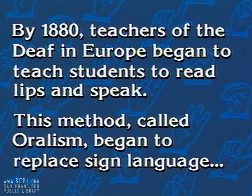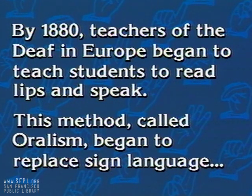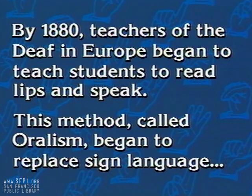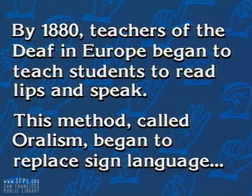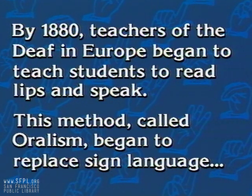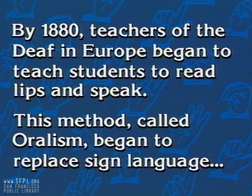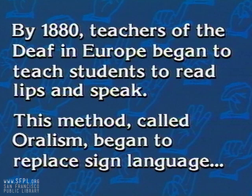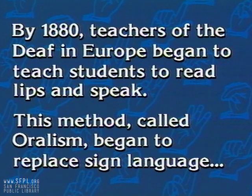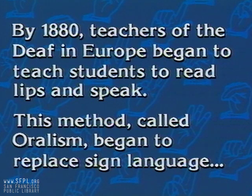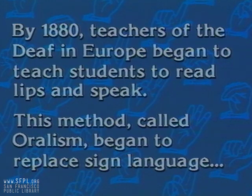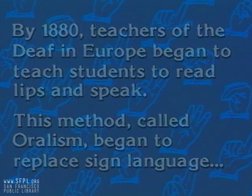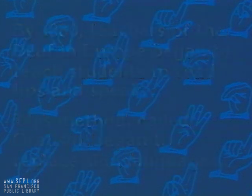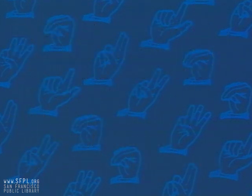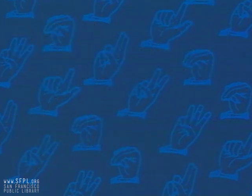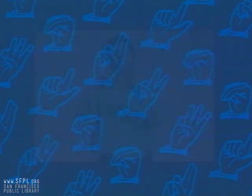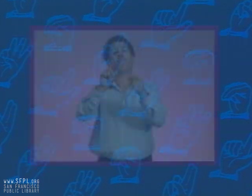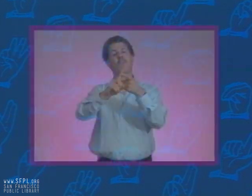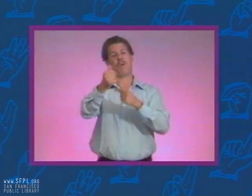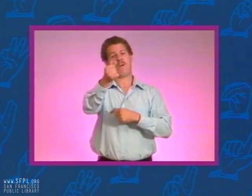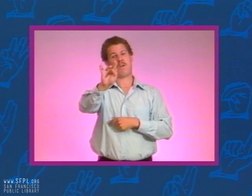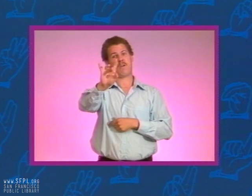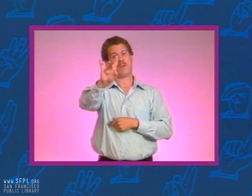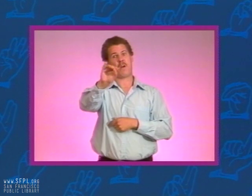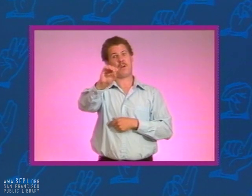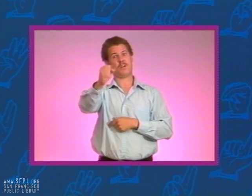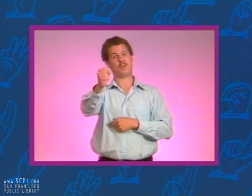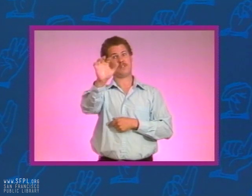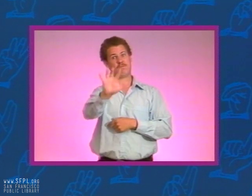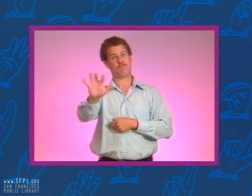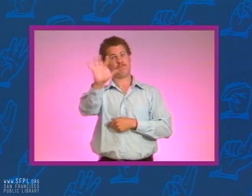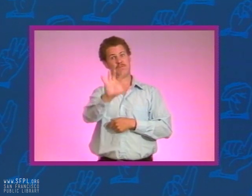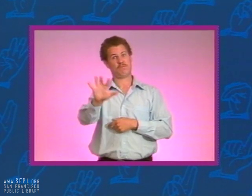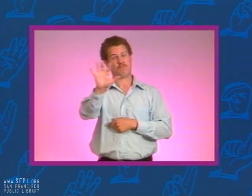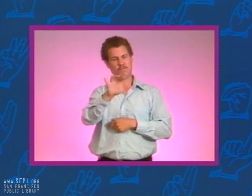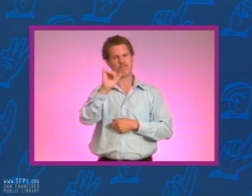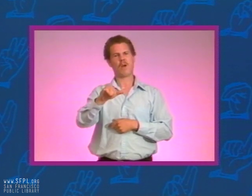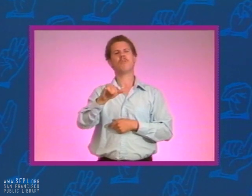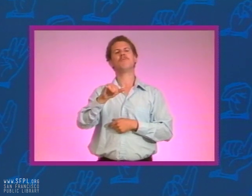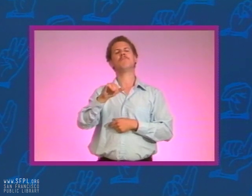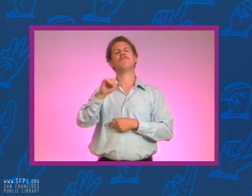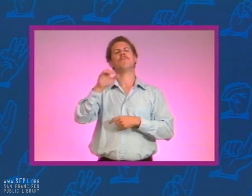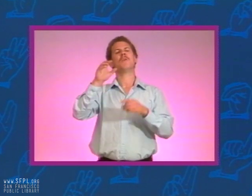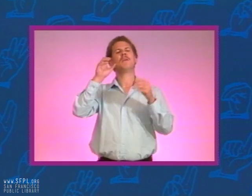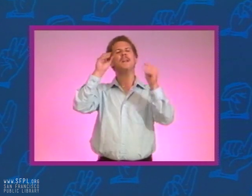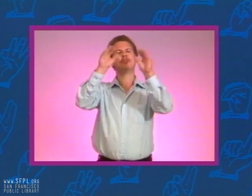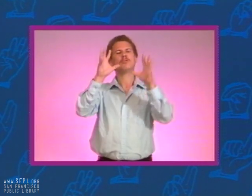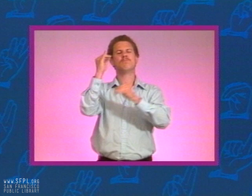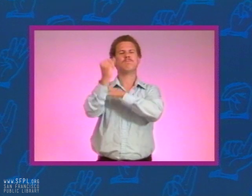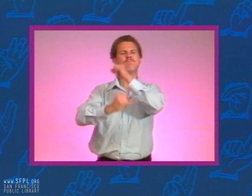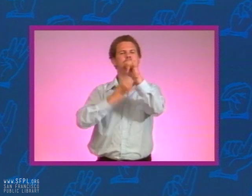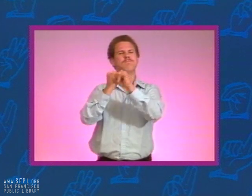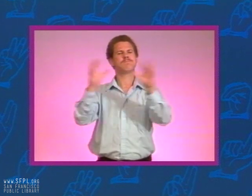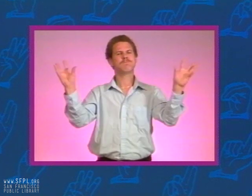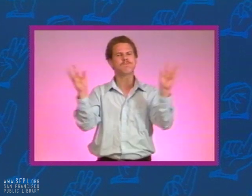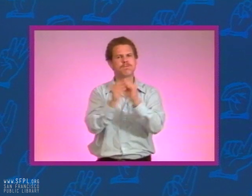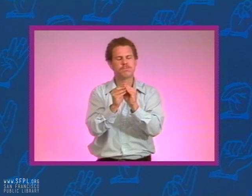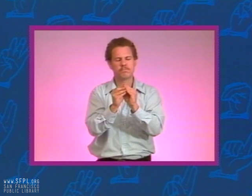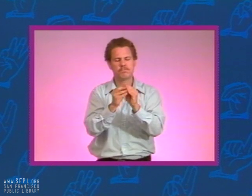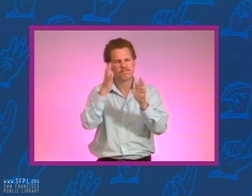oralism, began to replace sign language. During the 1880s, an international conference of educators of the deaf